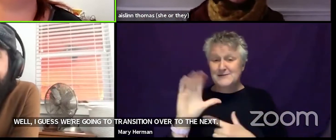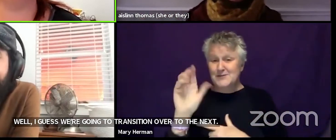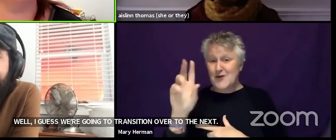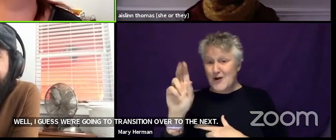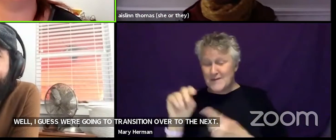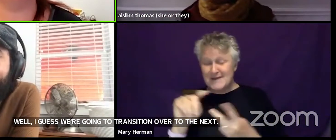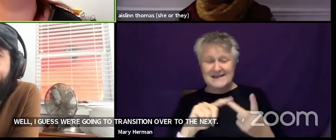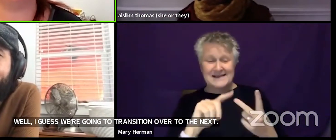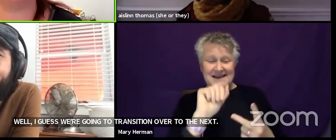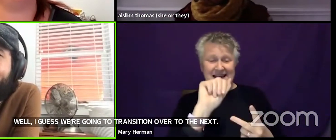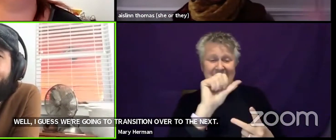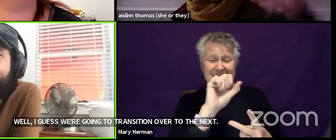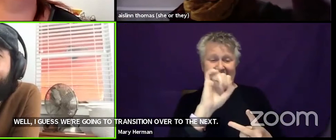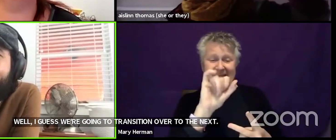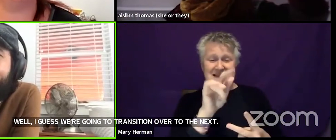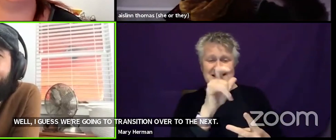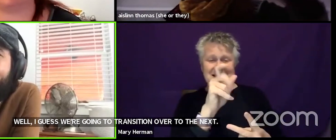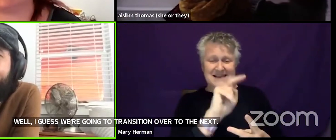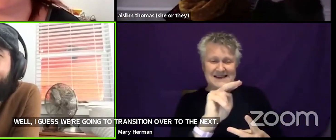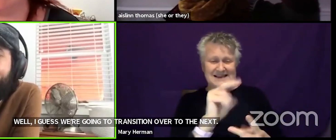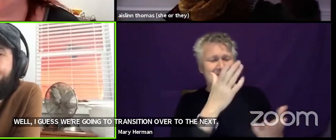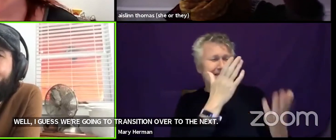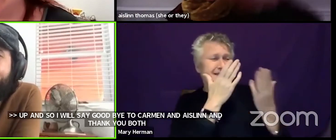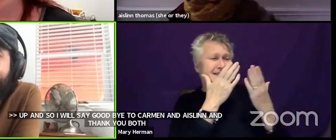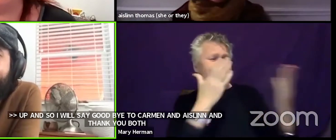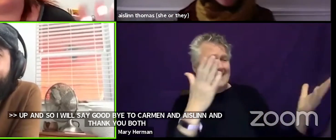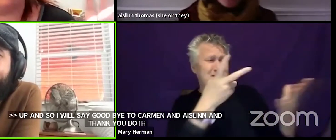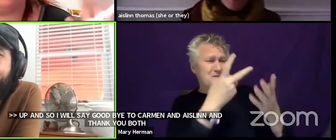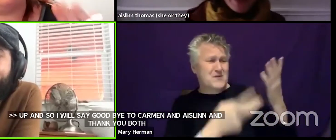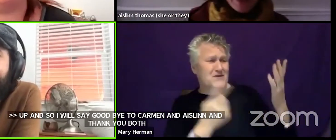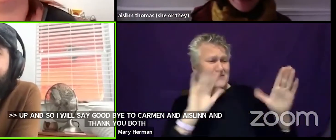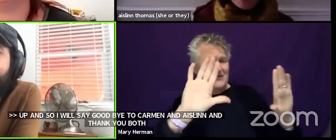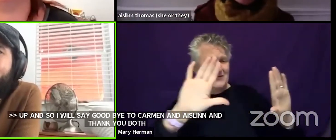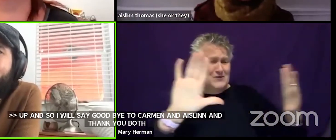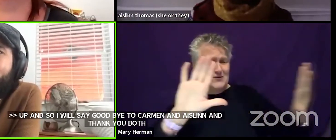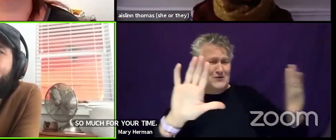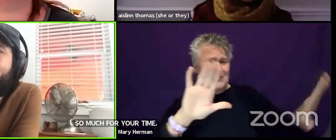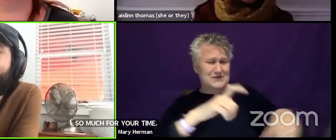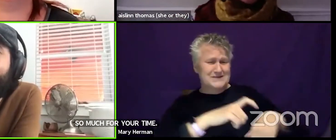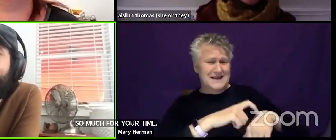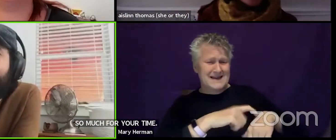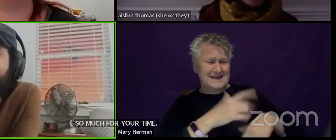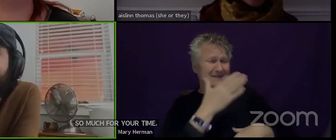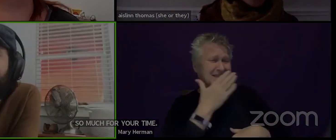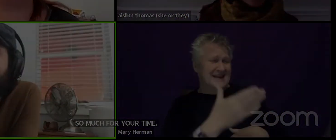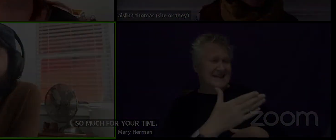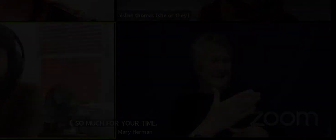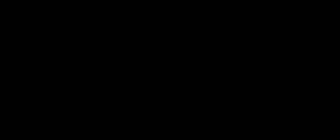your time. Thanks. Thank you. Bye. Bye, Carmen. Bye.